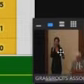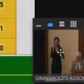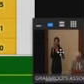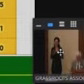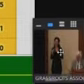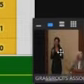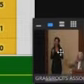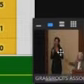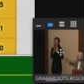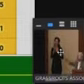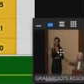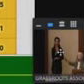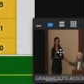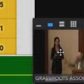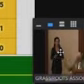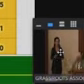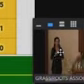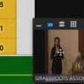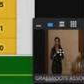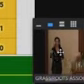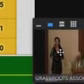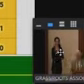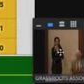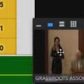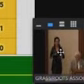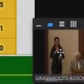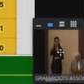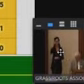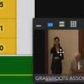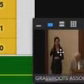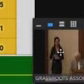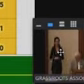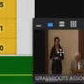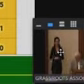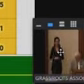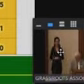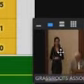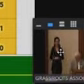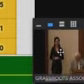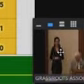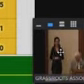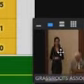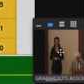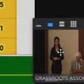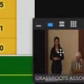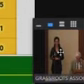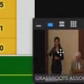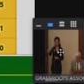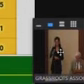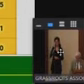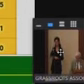Doubles that the second country, South Africa. However, in my family, many of us have had